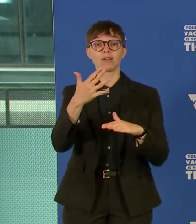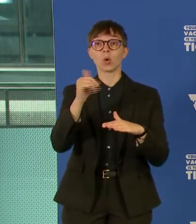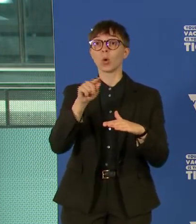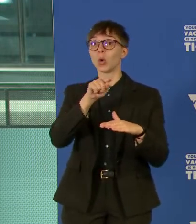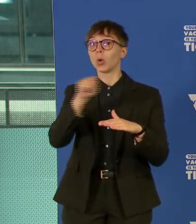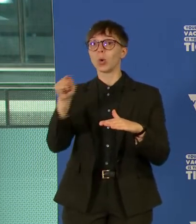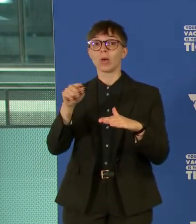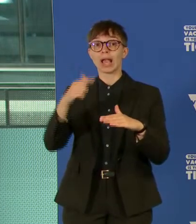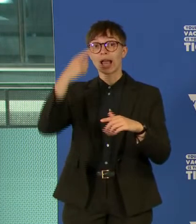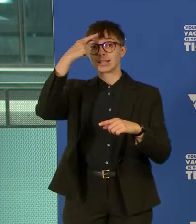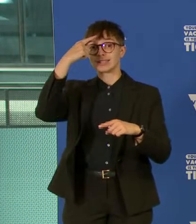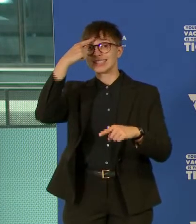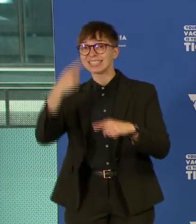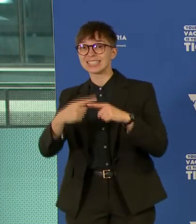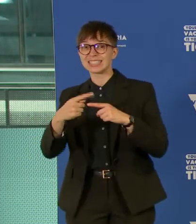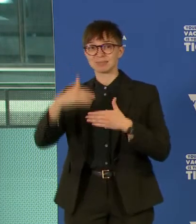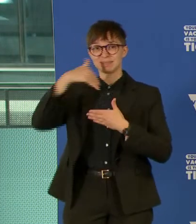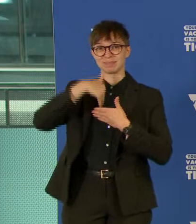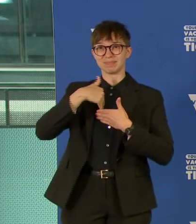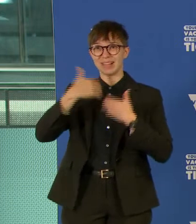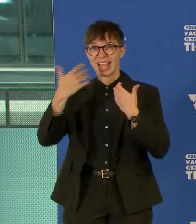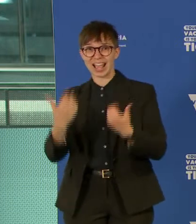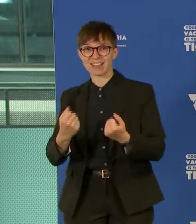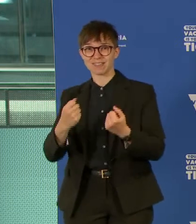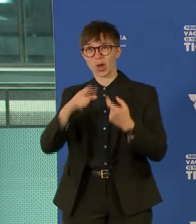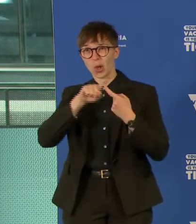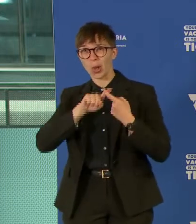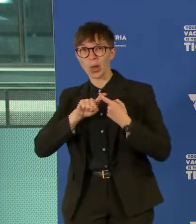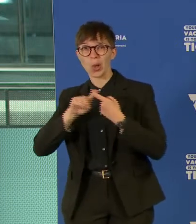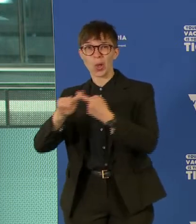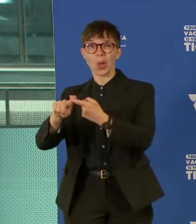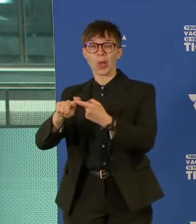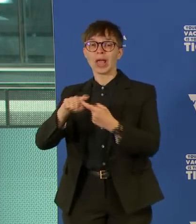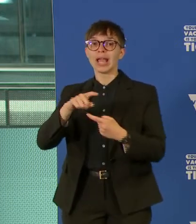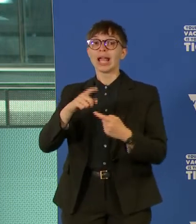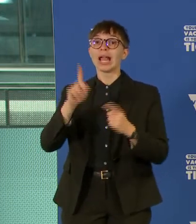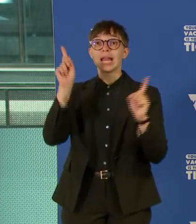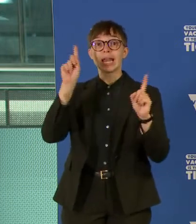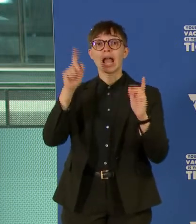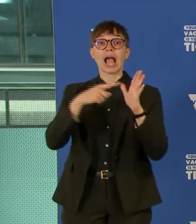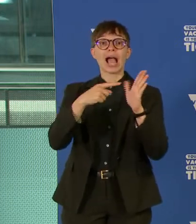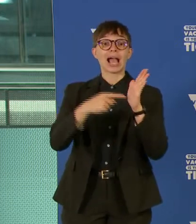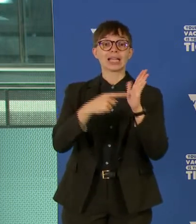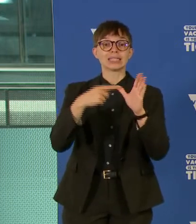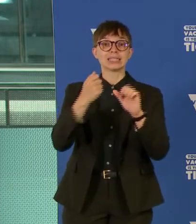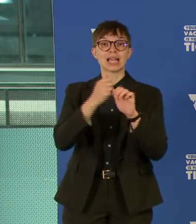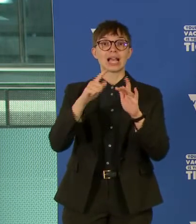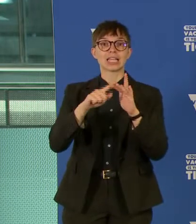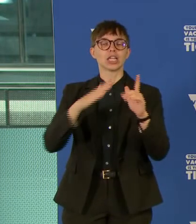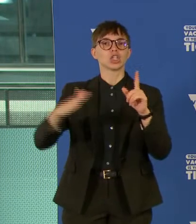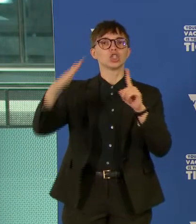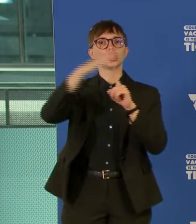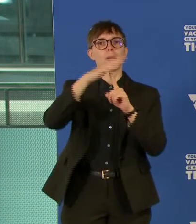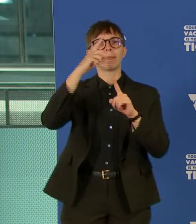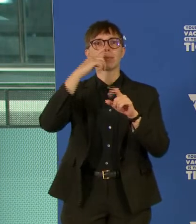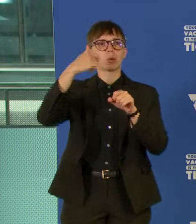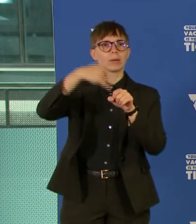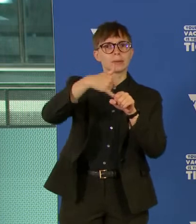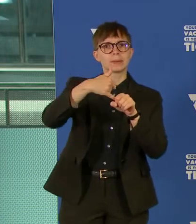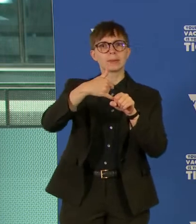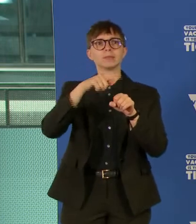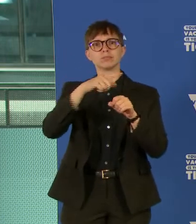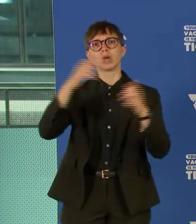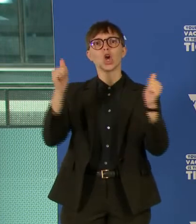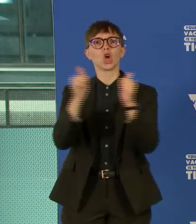has recommended. My mum's one of those. So as an 81-year-old, she got her COVID vaccine and her flu vaccine yesterday in the